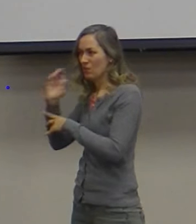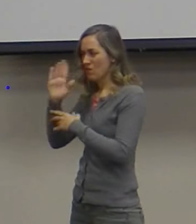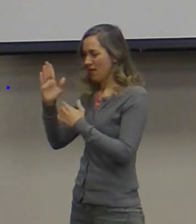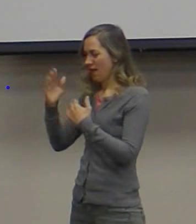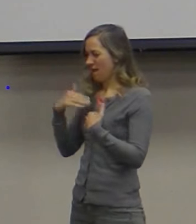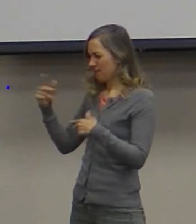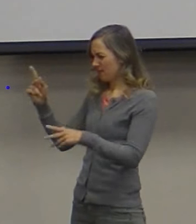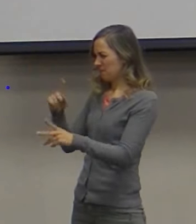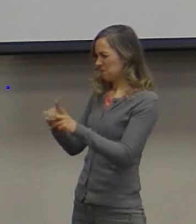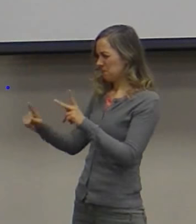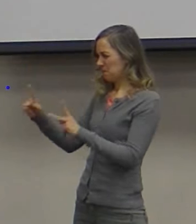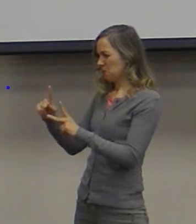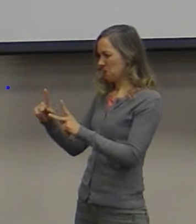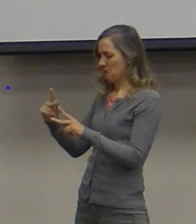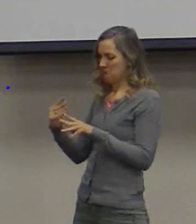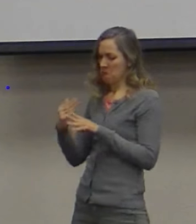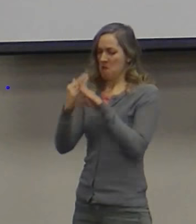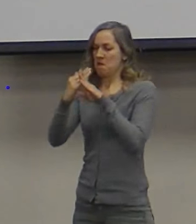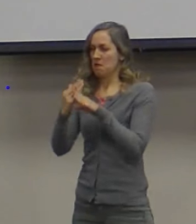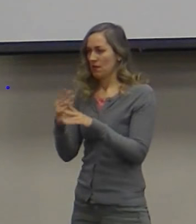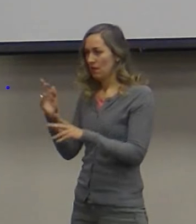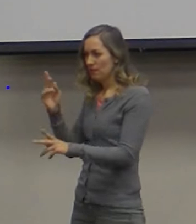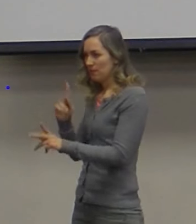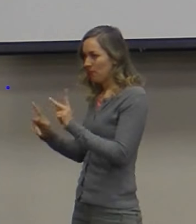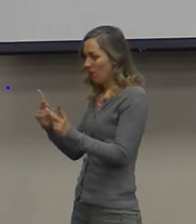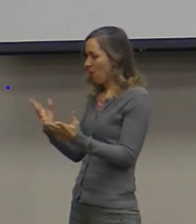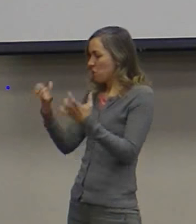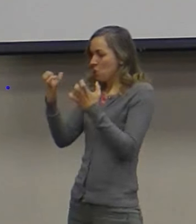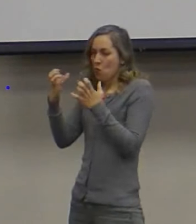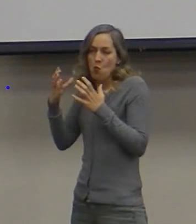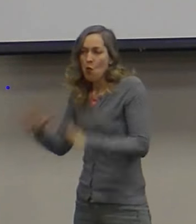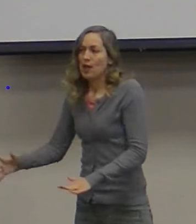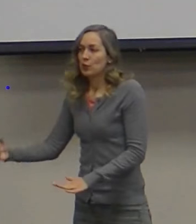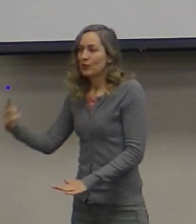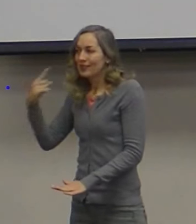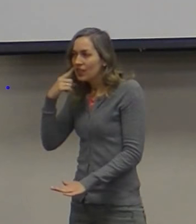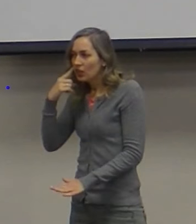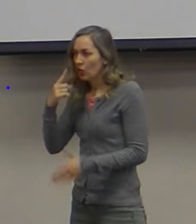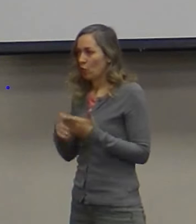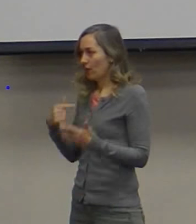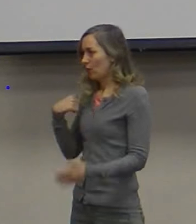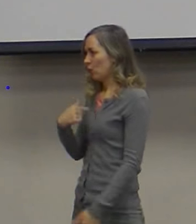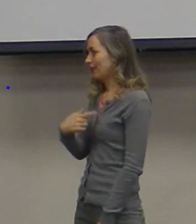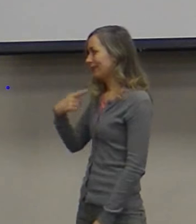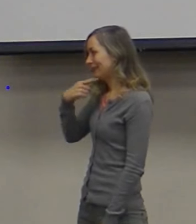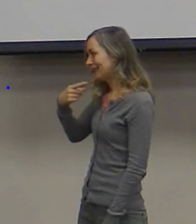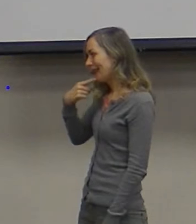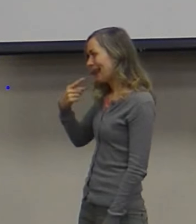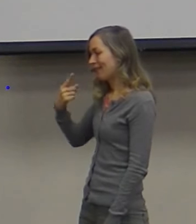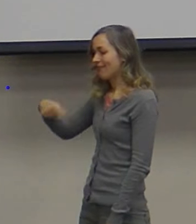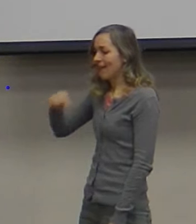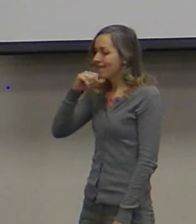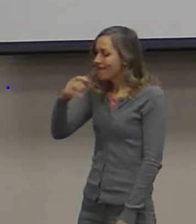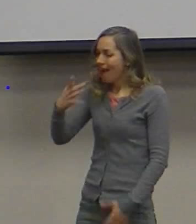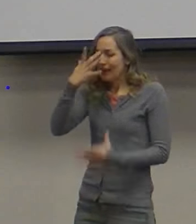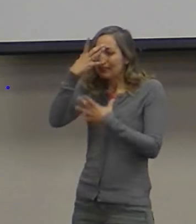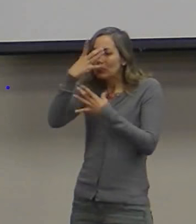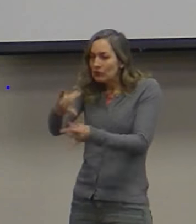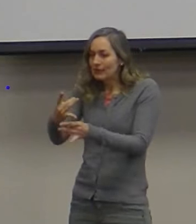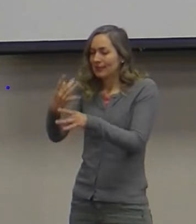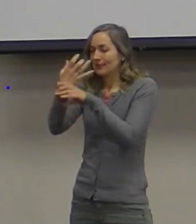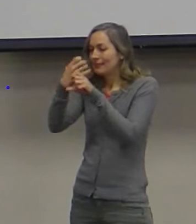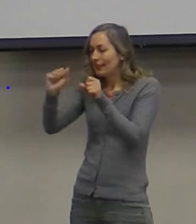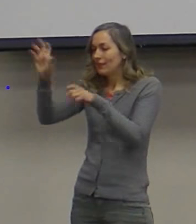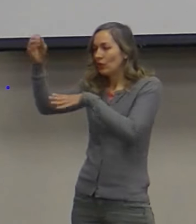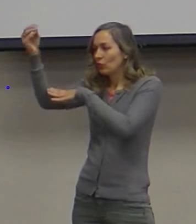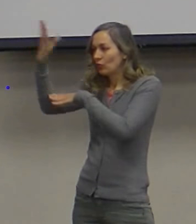people who will stand in our way, or against people who don't want to hear what we have to say. They're not interested in a saving grace